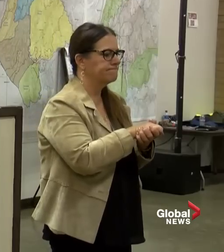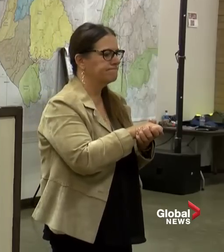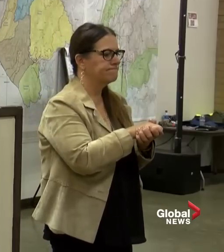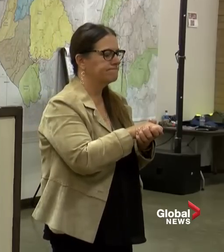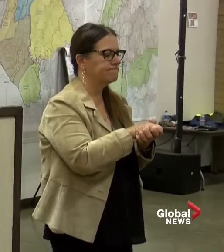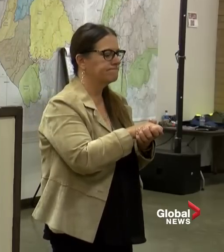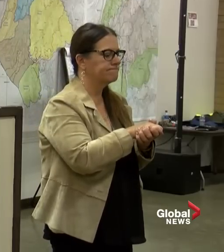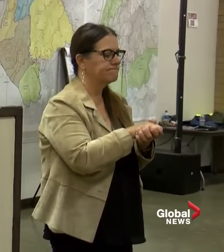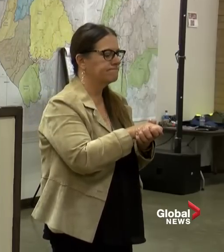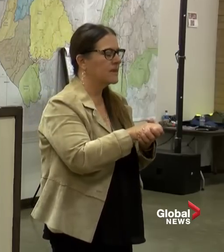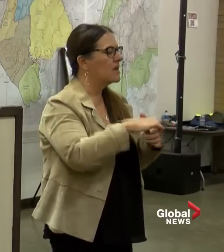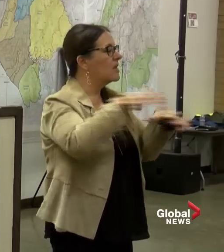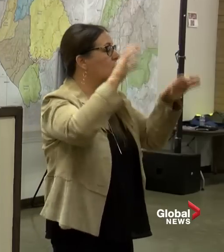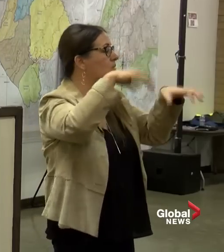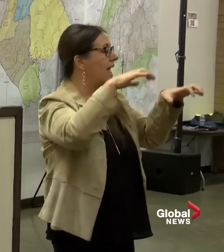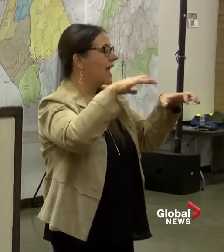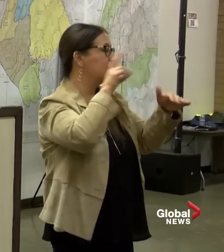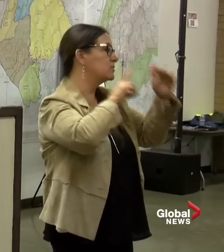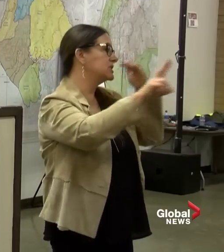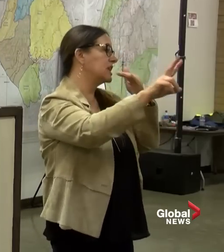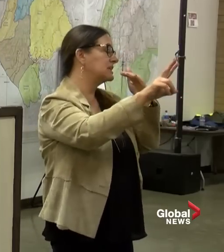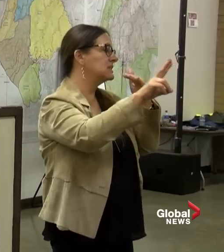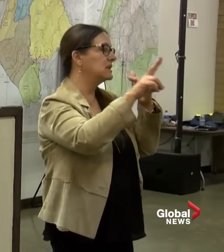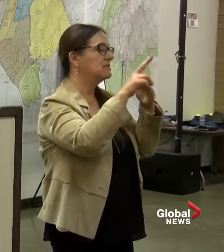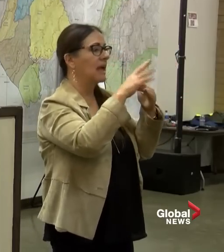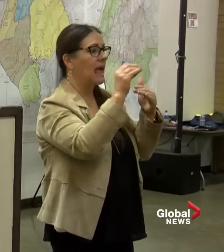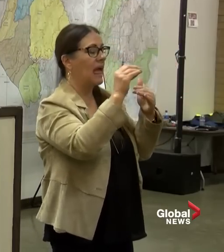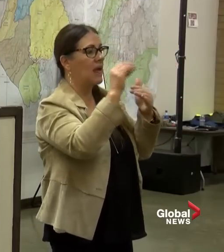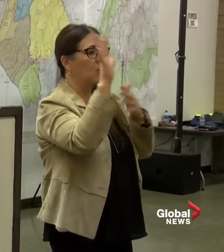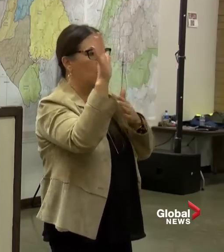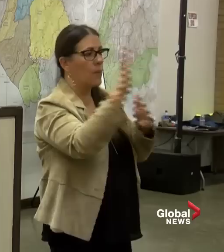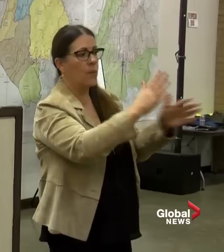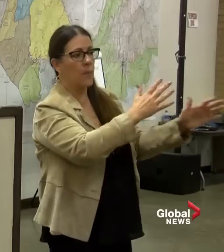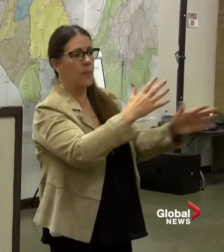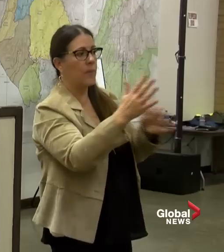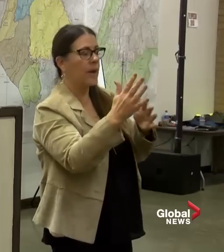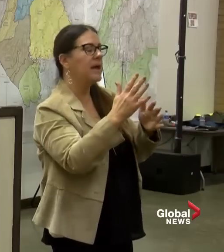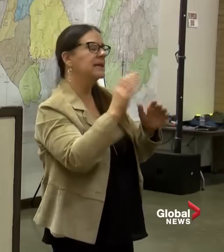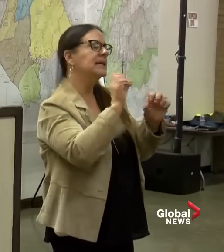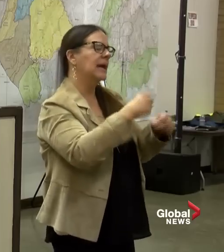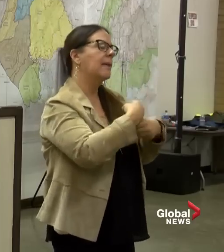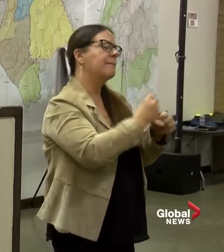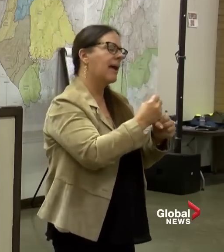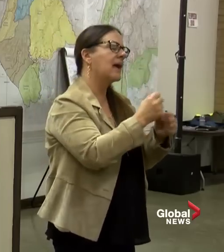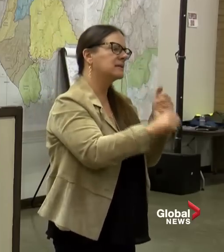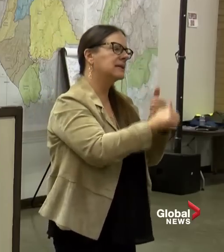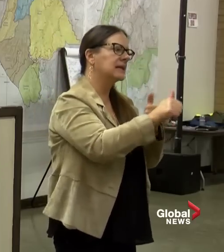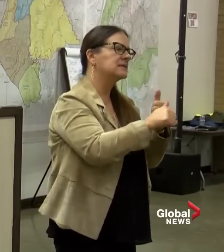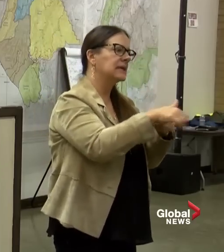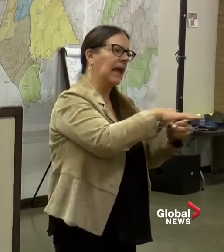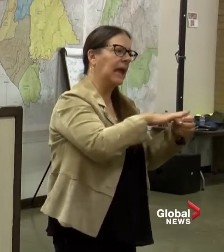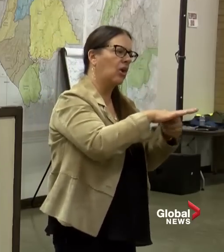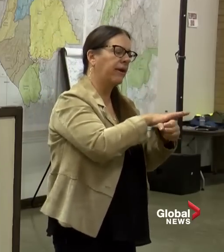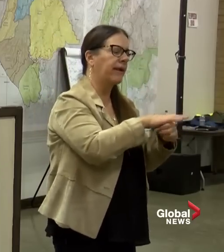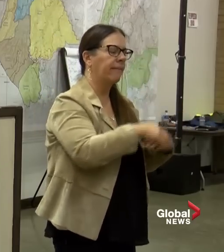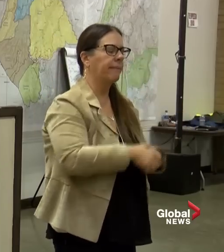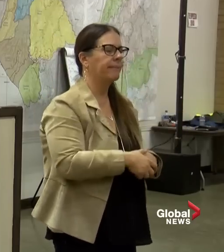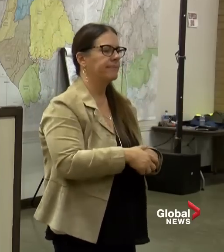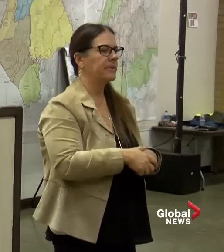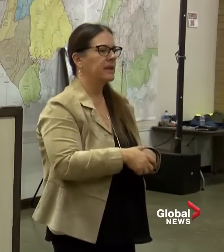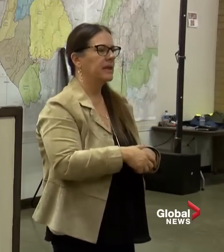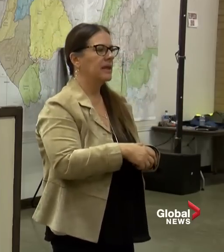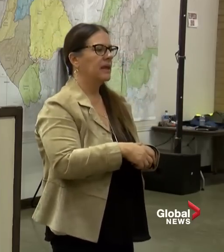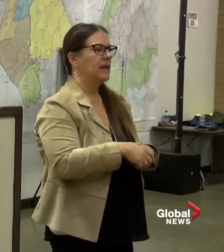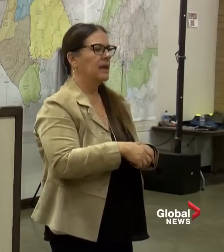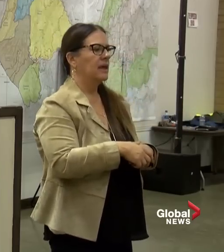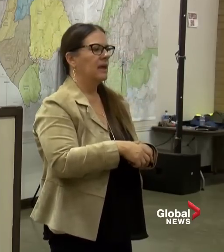The rain and the projected wind over the next coming days pose additional hazards to the affected areas and ultimately raise hazardous and